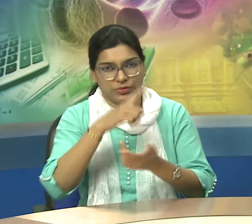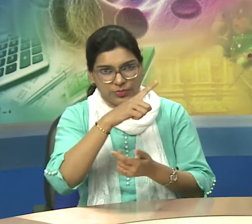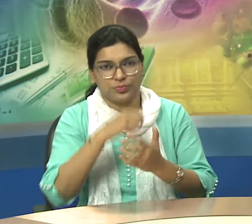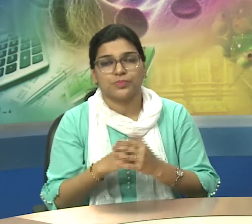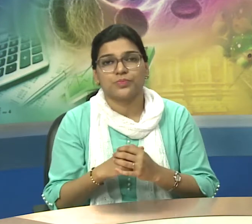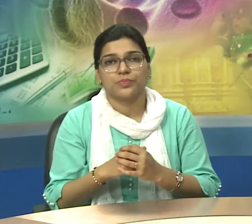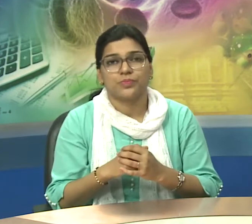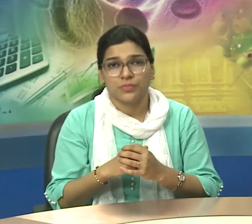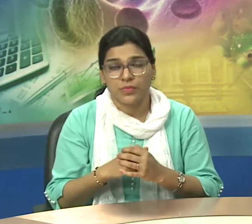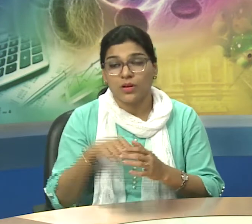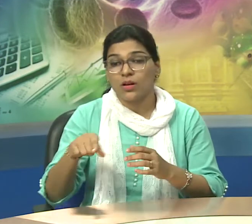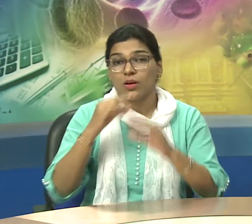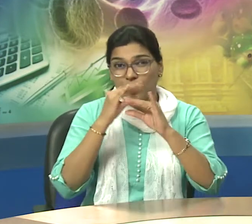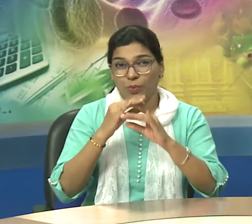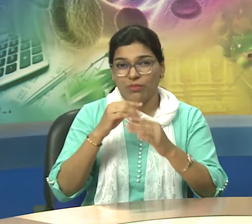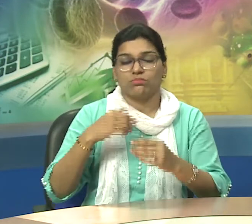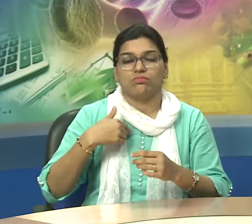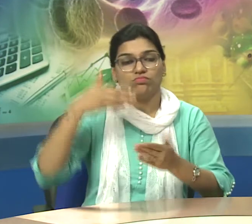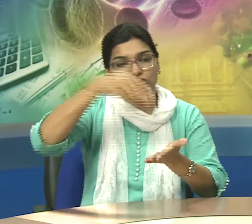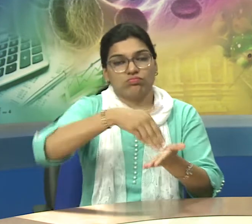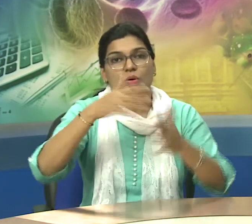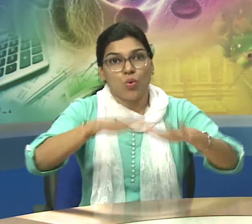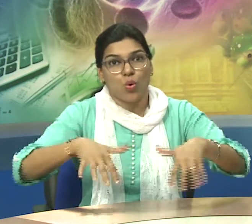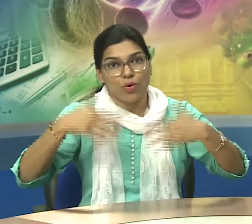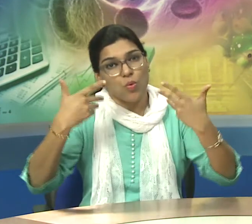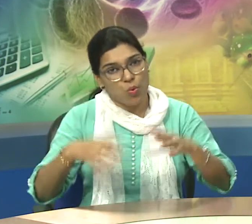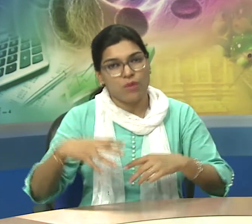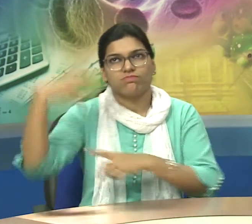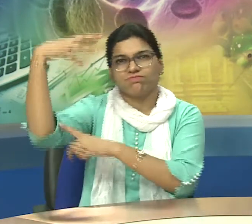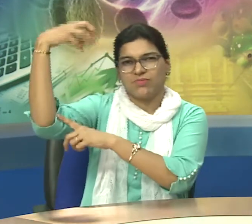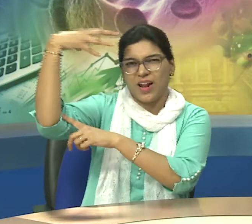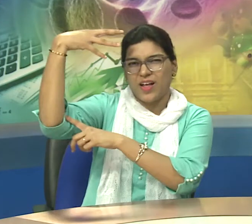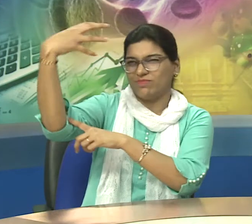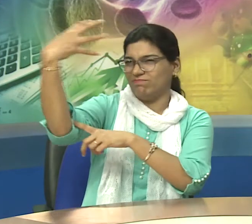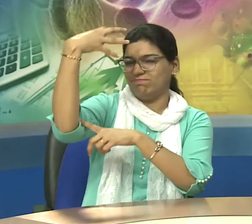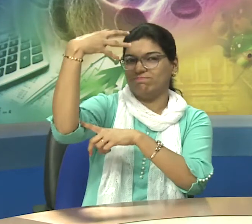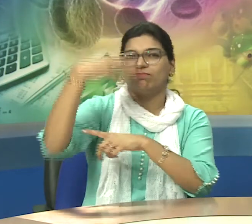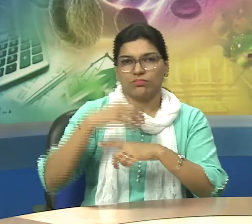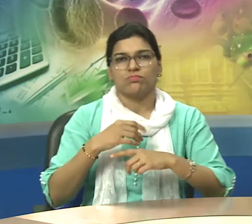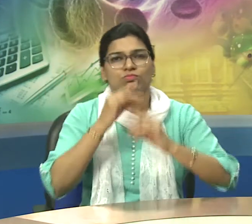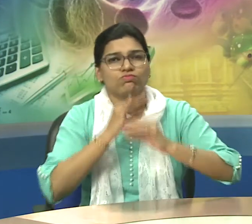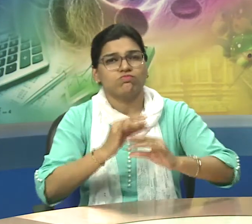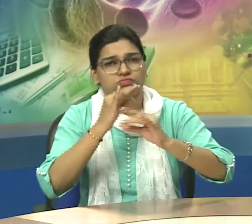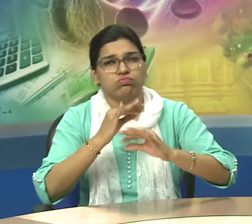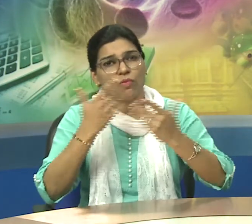1937 in Calcutta brought the Shehnai into